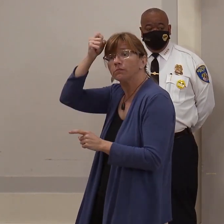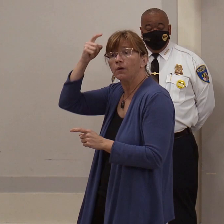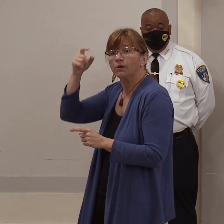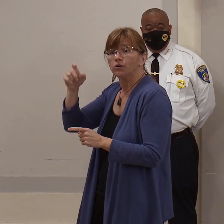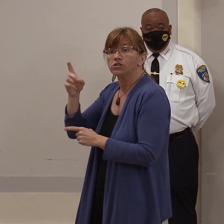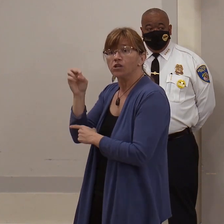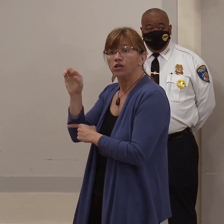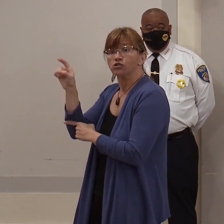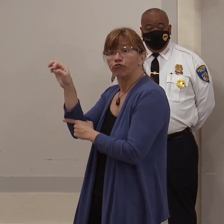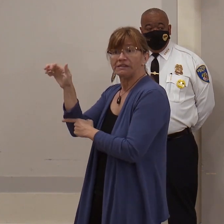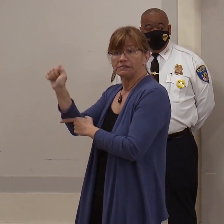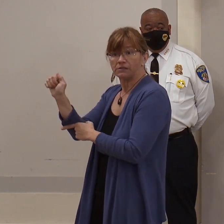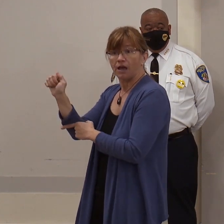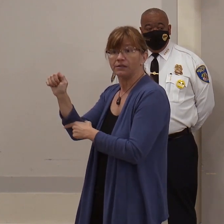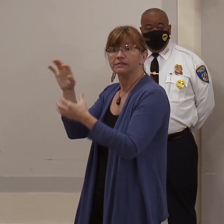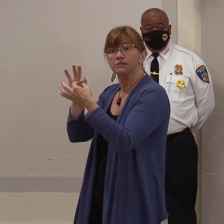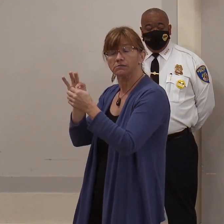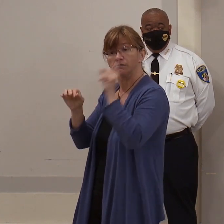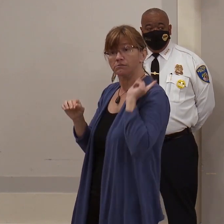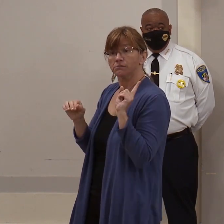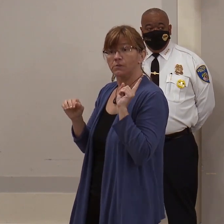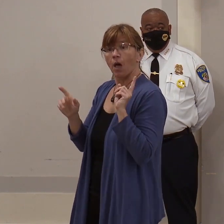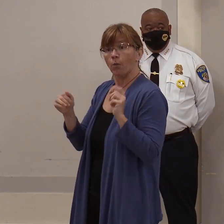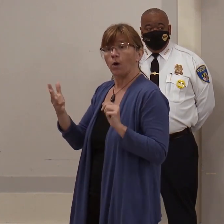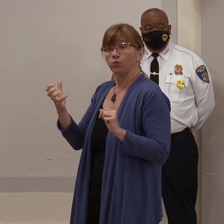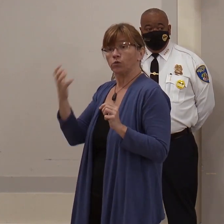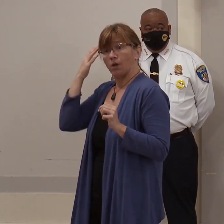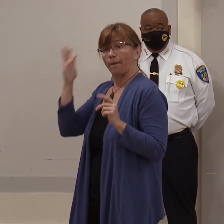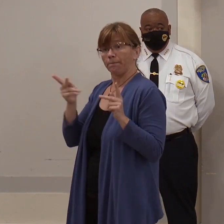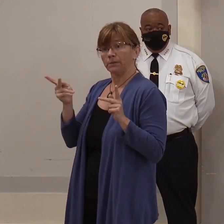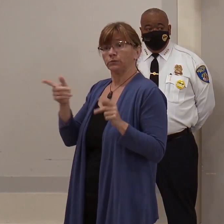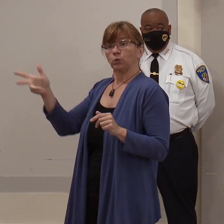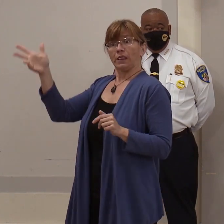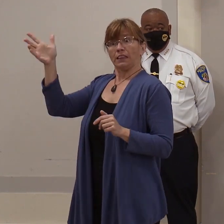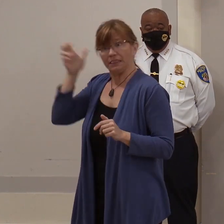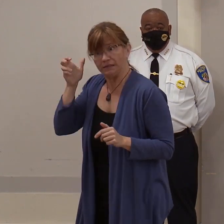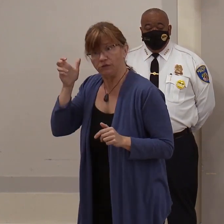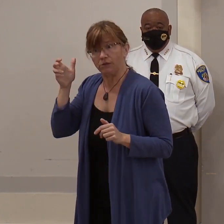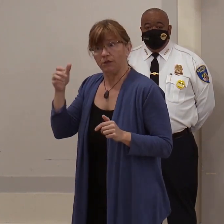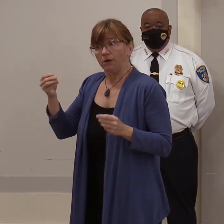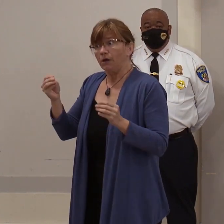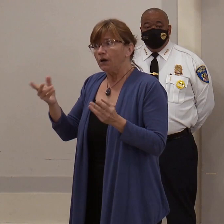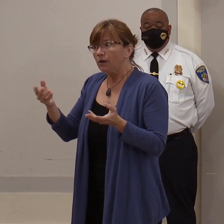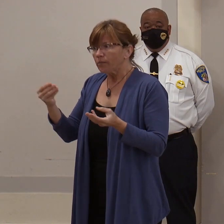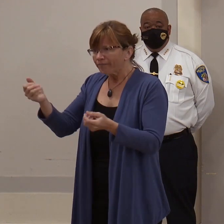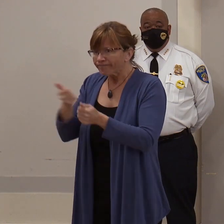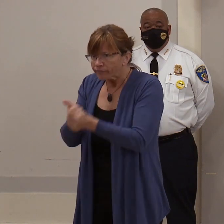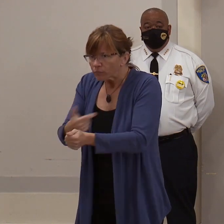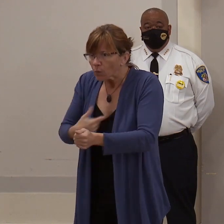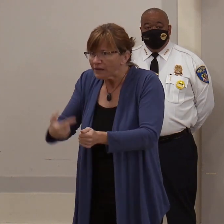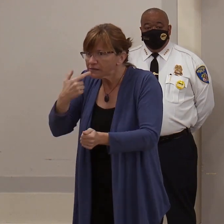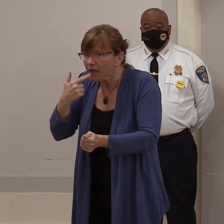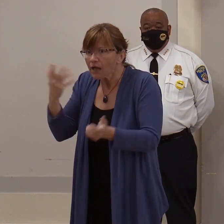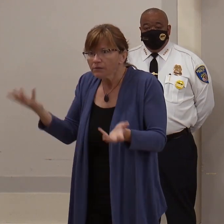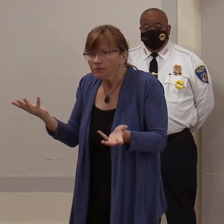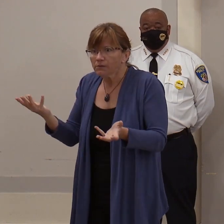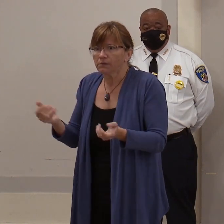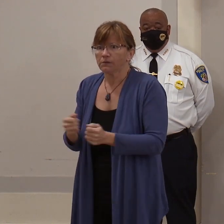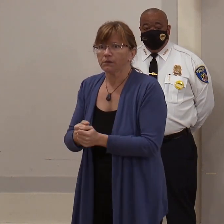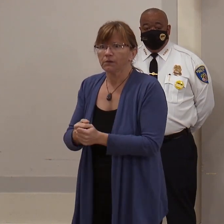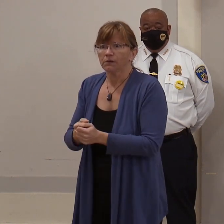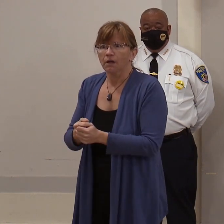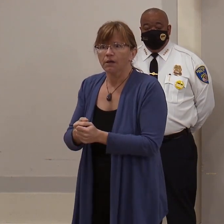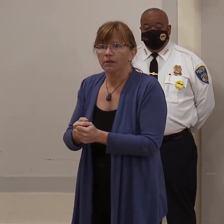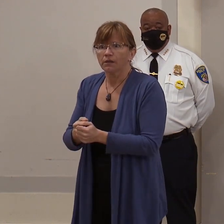the younger people in the city to hear me very clearly. You are not invincible. You can end up on a ventilator just like your grandmother or